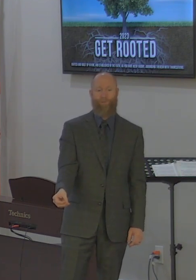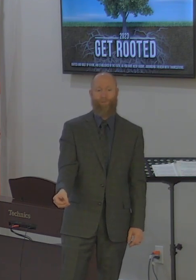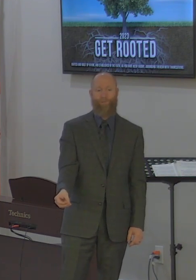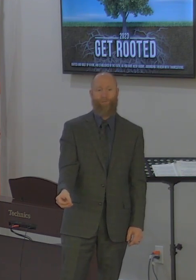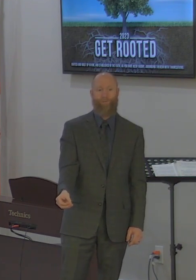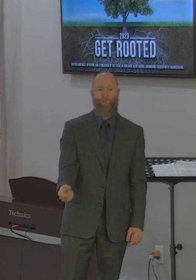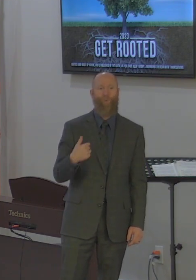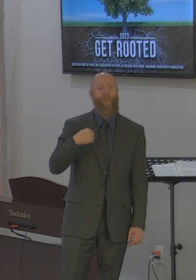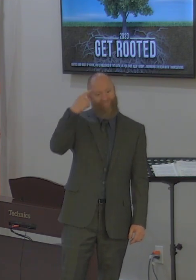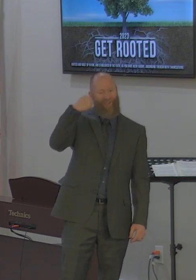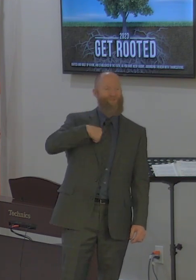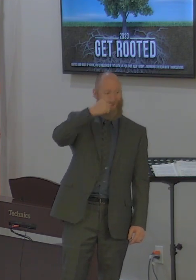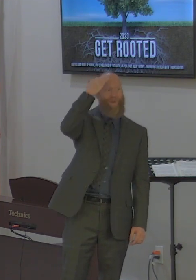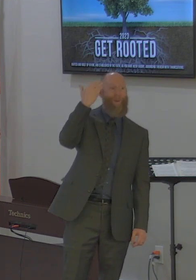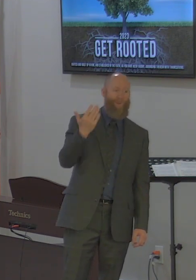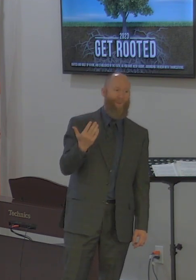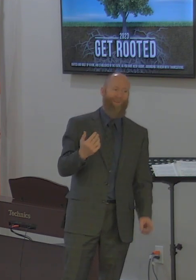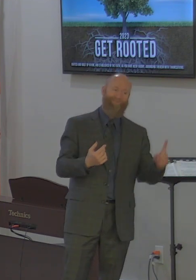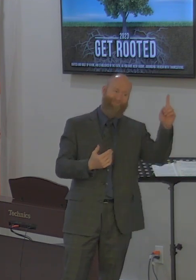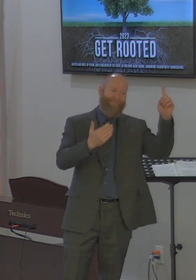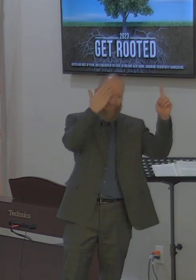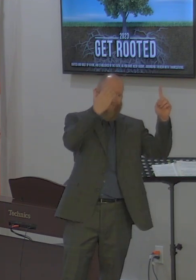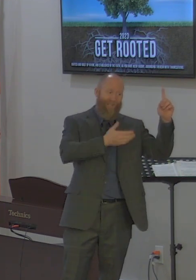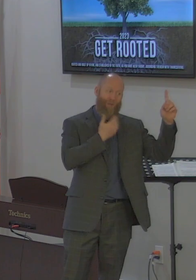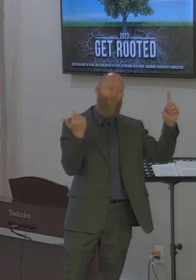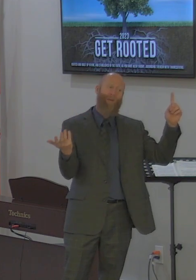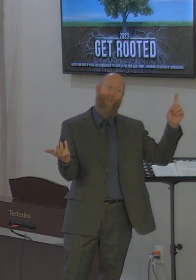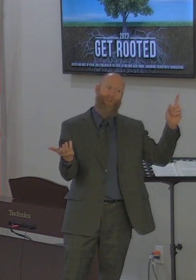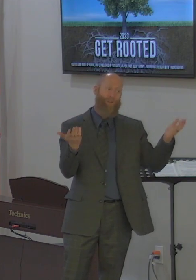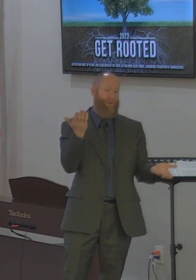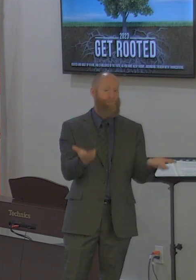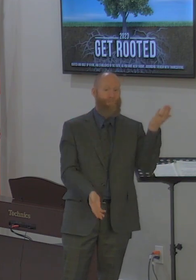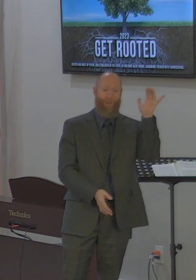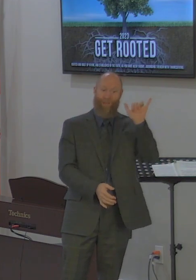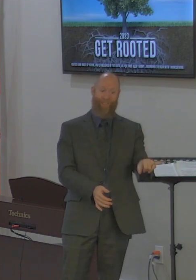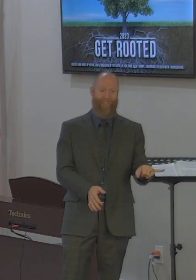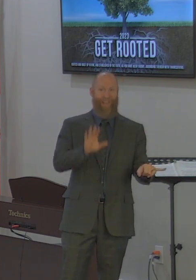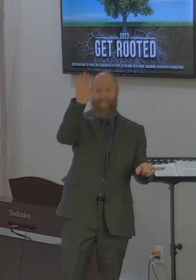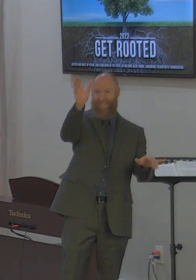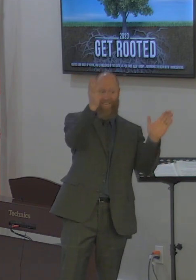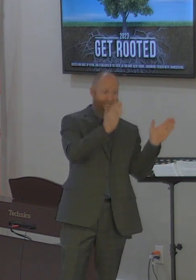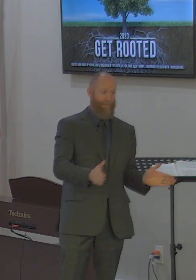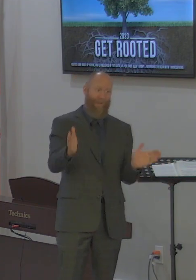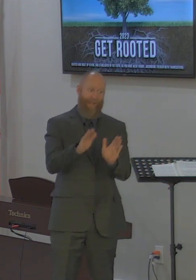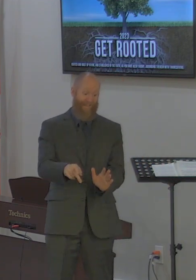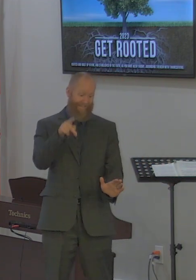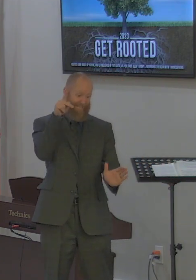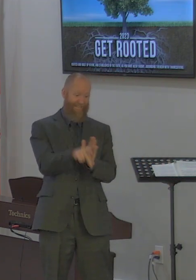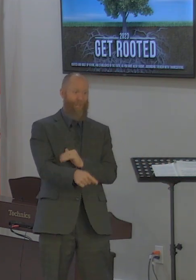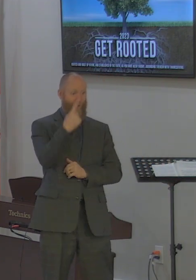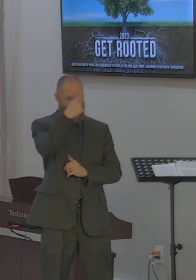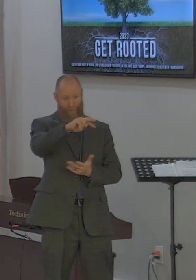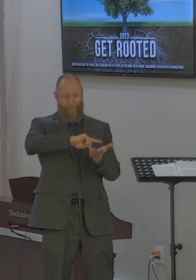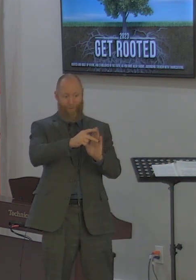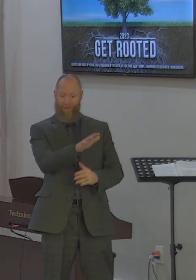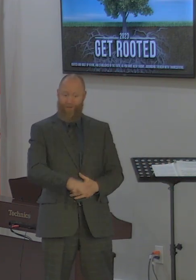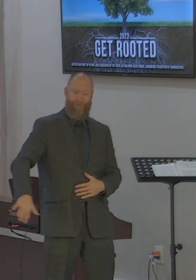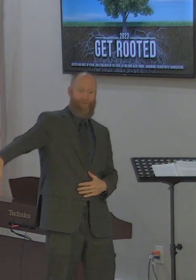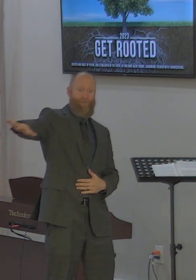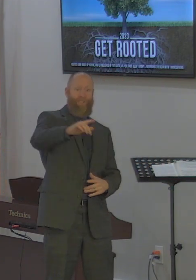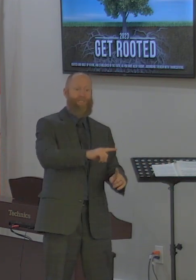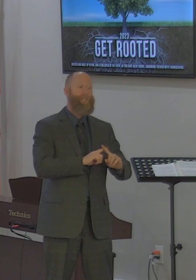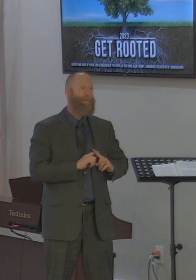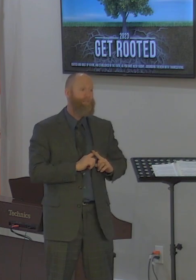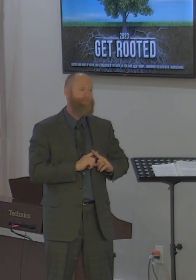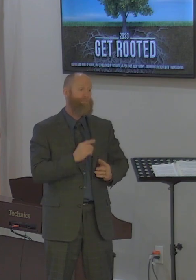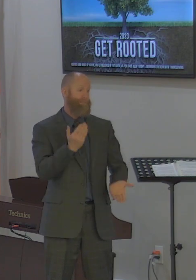the way to his death. Maybe God wants you to to put you through something because of your faith.